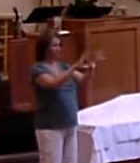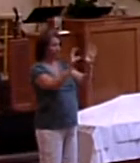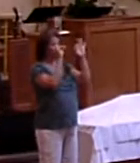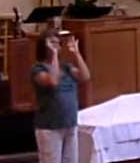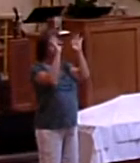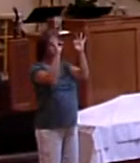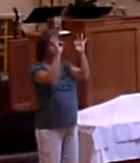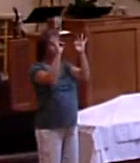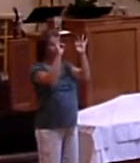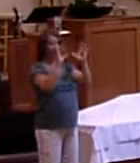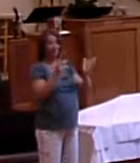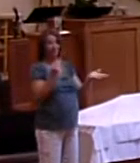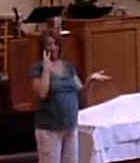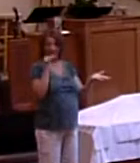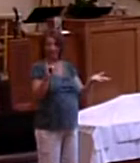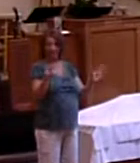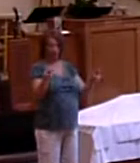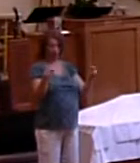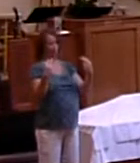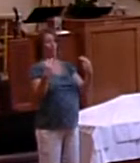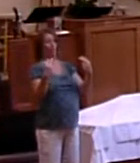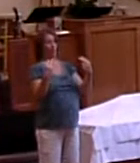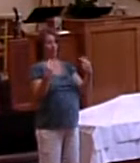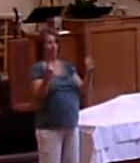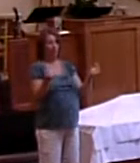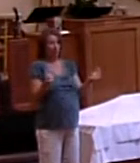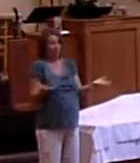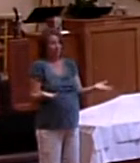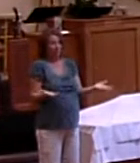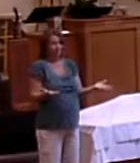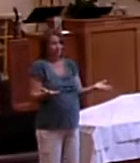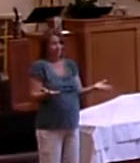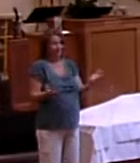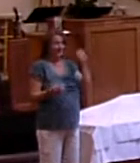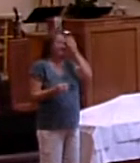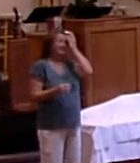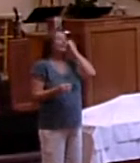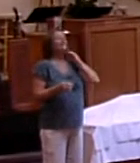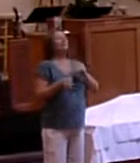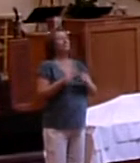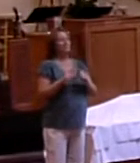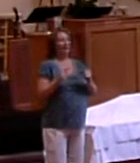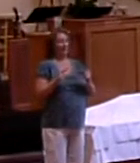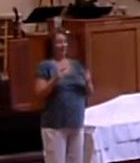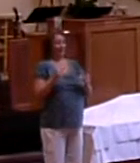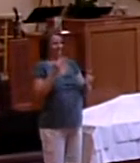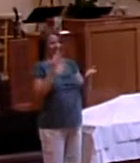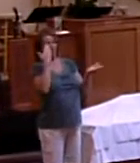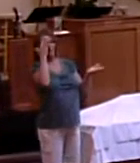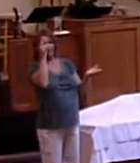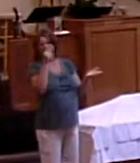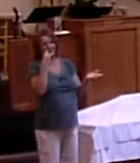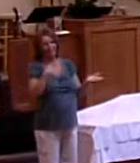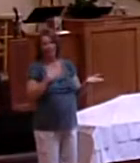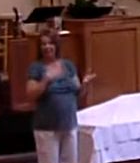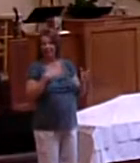the headlights and kind of looking appalled at, what are you going to do to me, you know, type thing, or they probably couldn't even see me. But then I took off